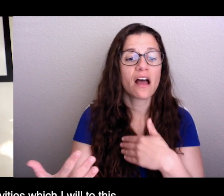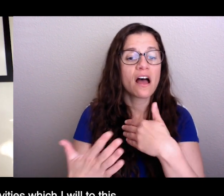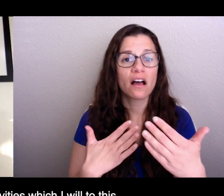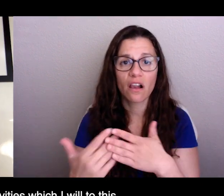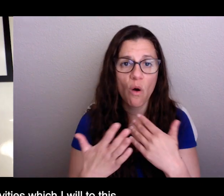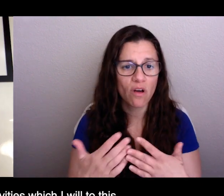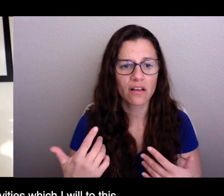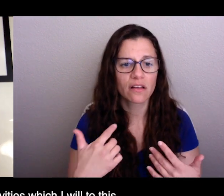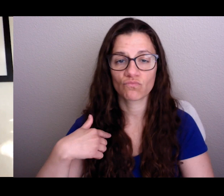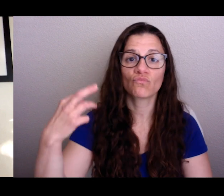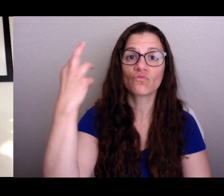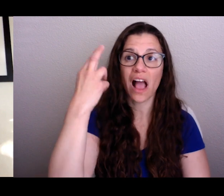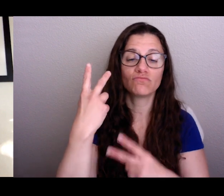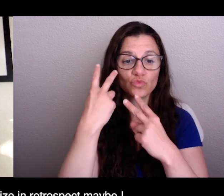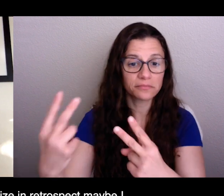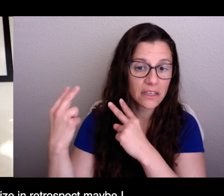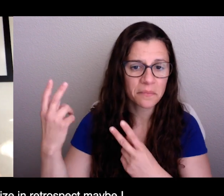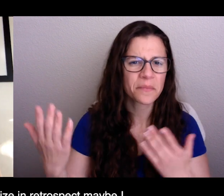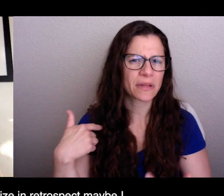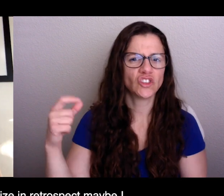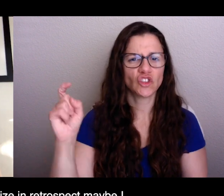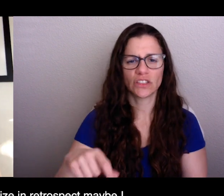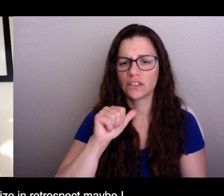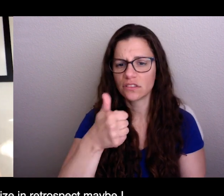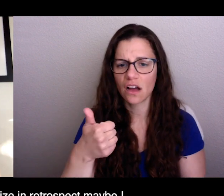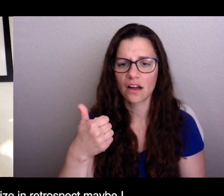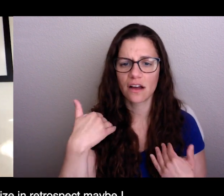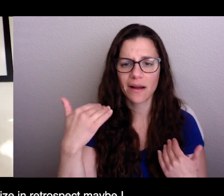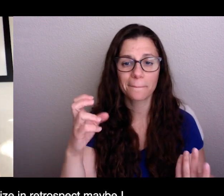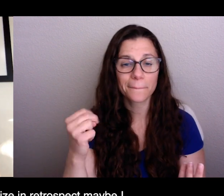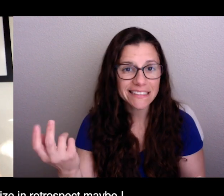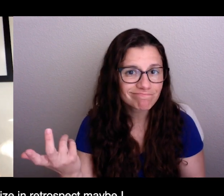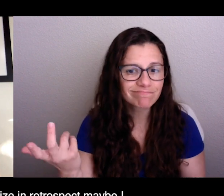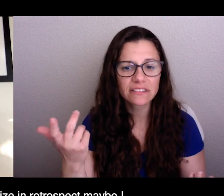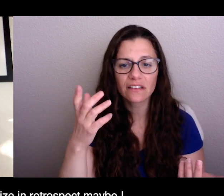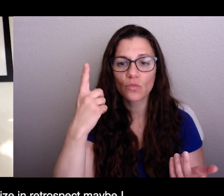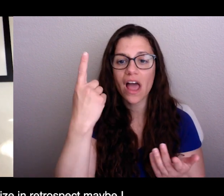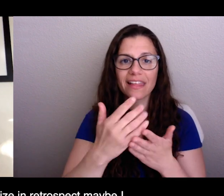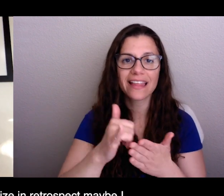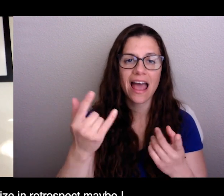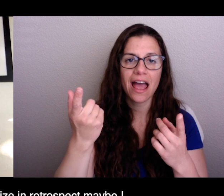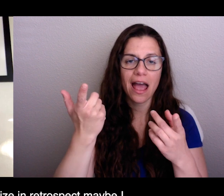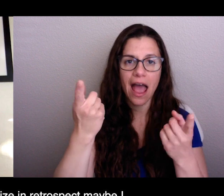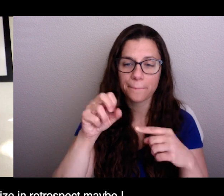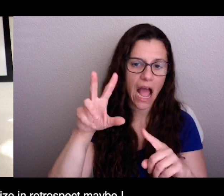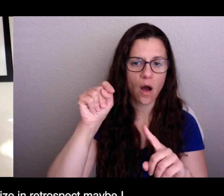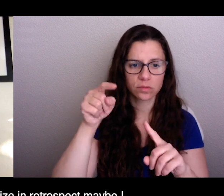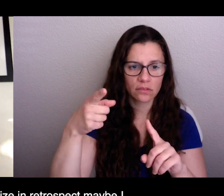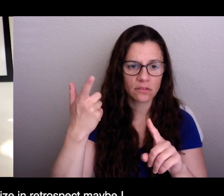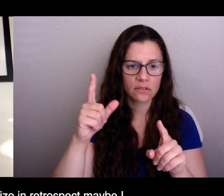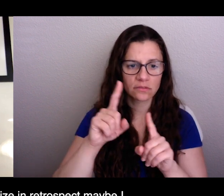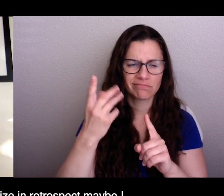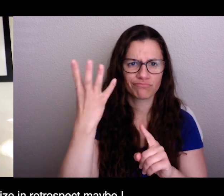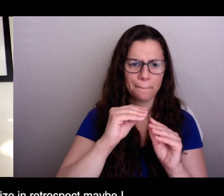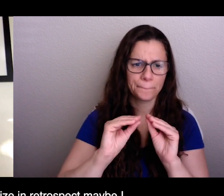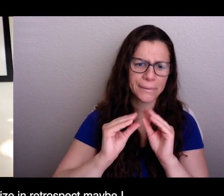continue to be somewhat shocked by. Although I realize in retrospect, maybe I shouldn't have been. And one thing